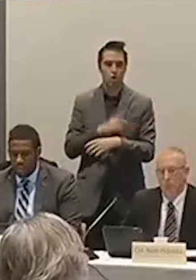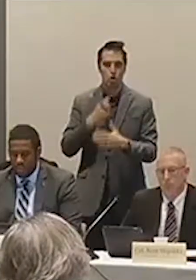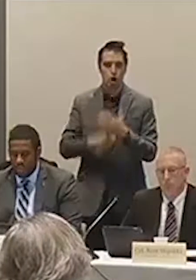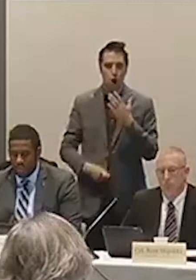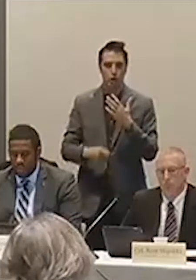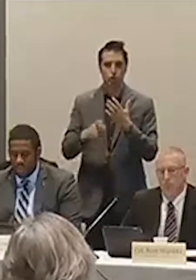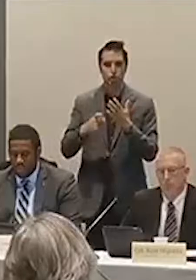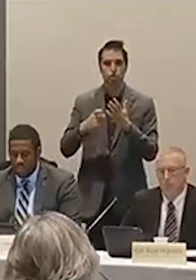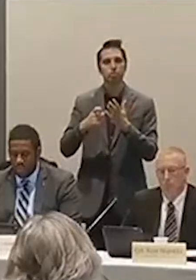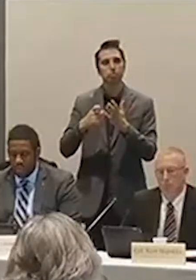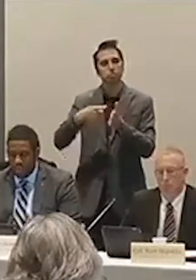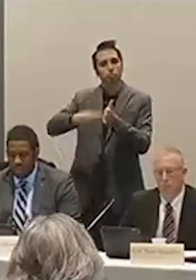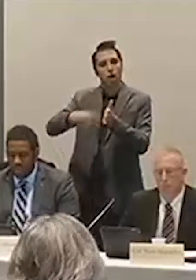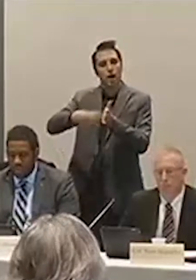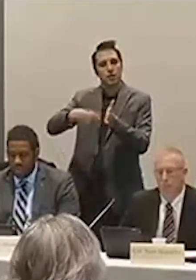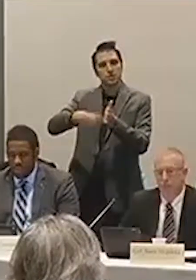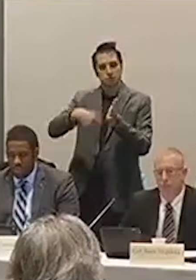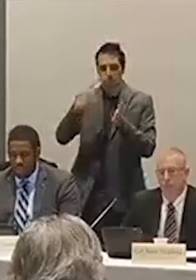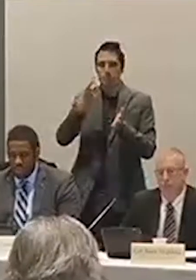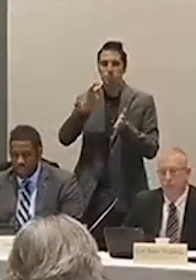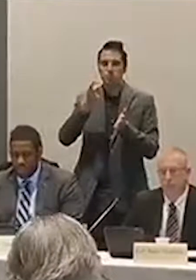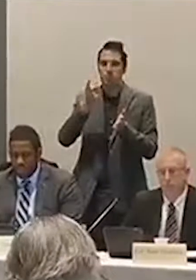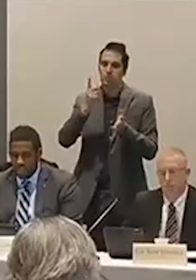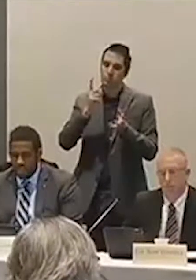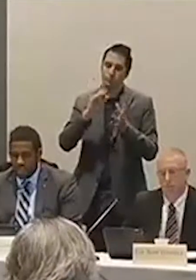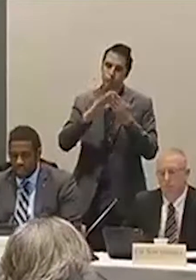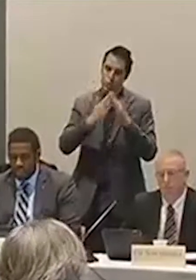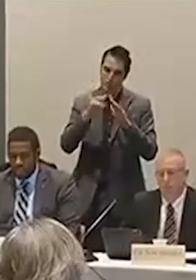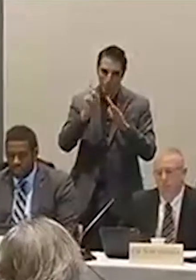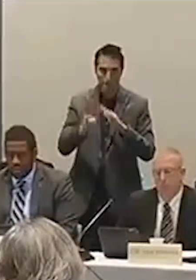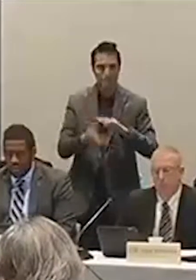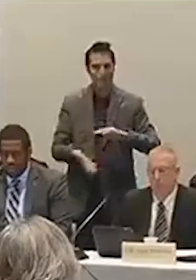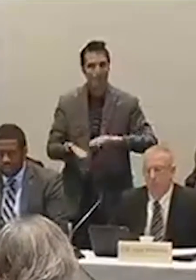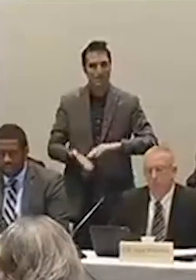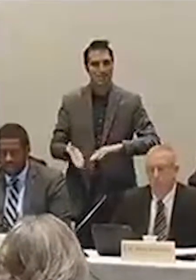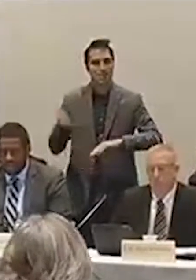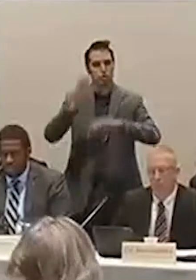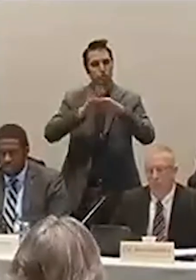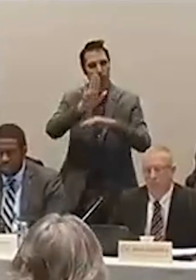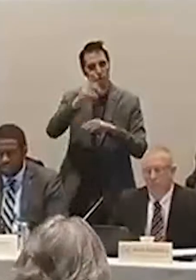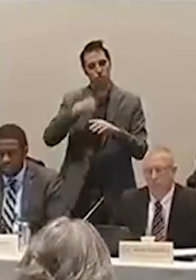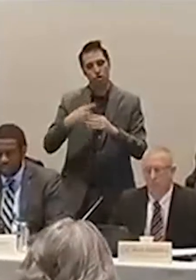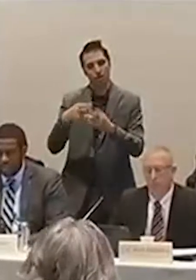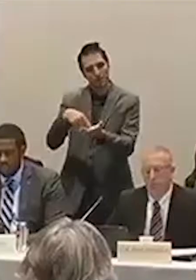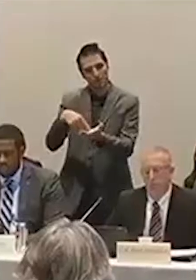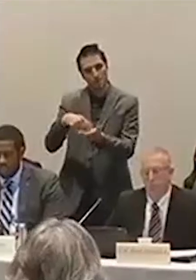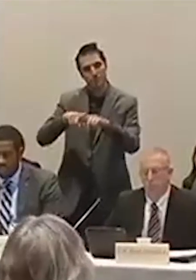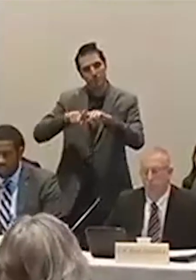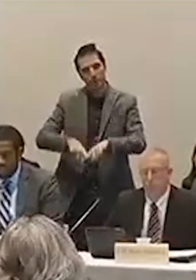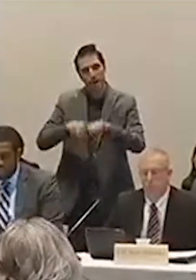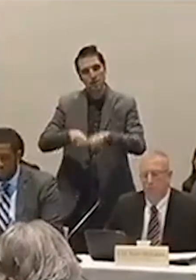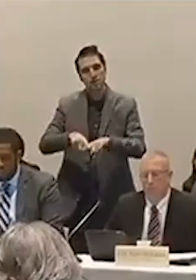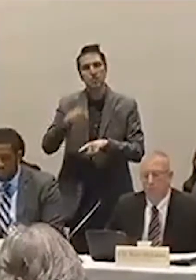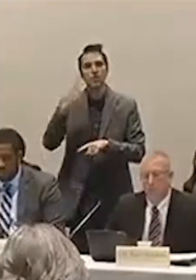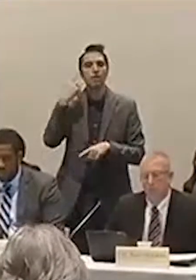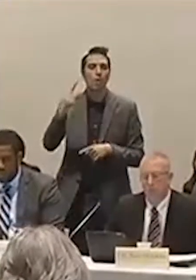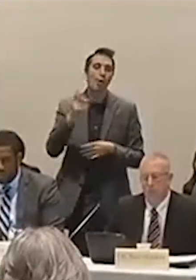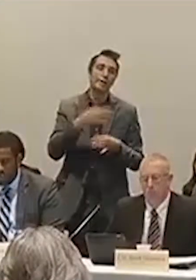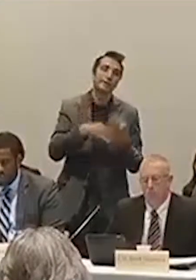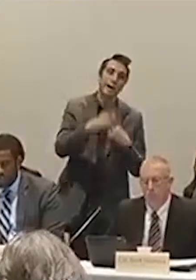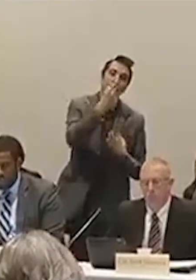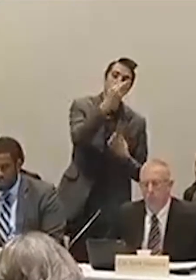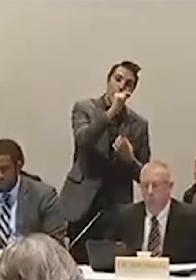raise their revenues to support the cost of service. They're really more dependent on those rate revenues than, say, grant subsidies that